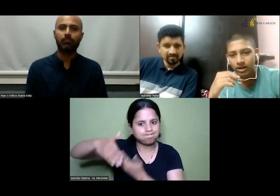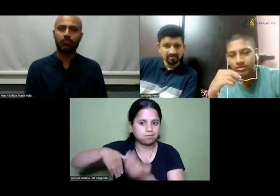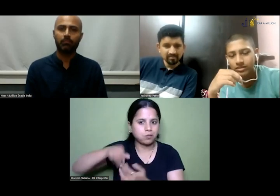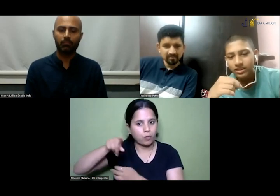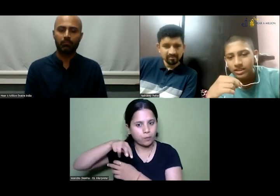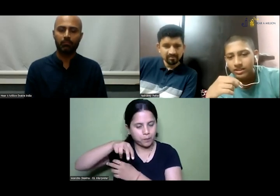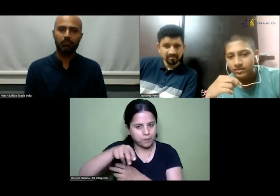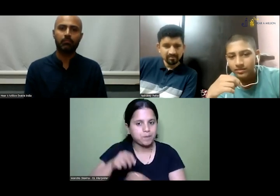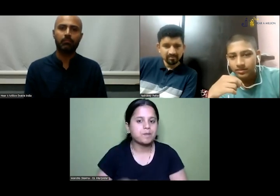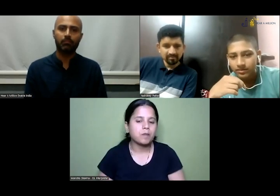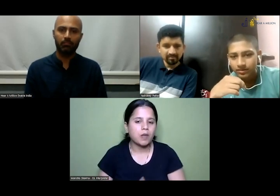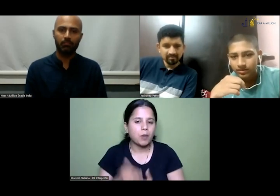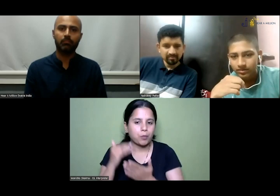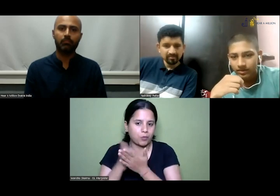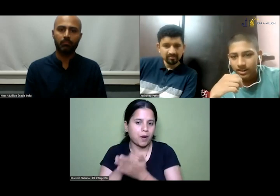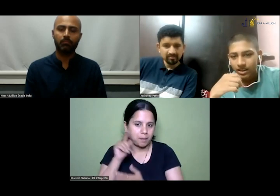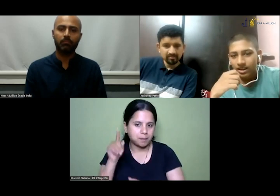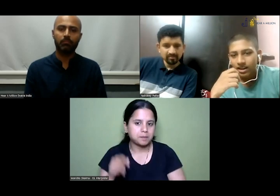program.